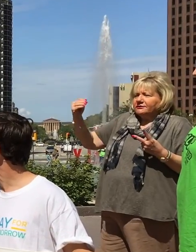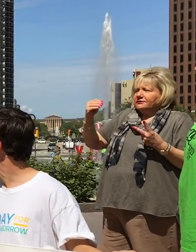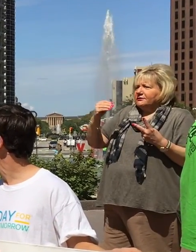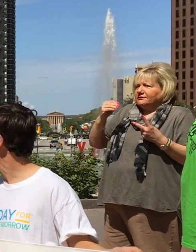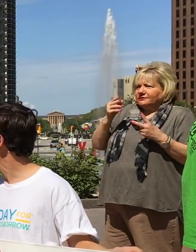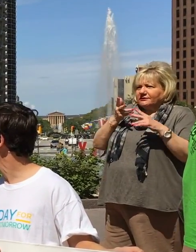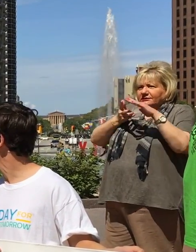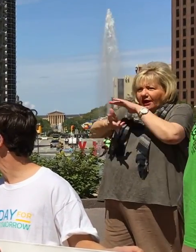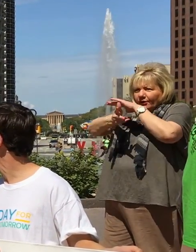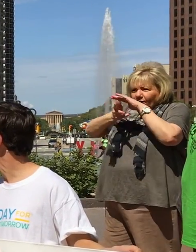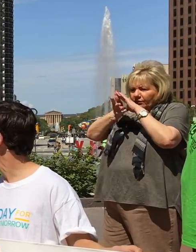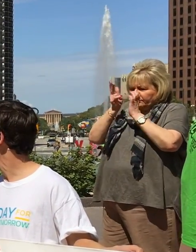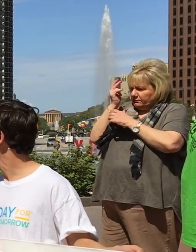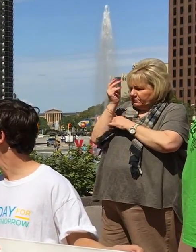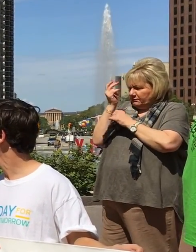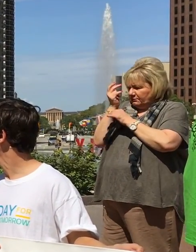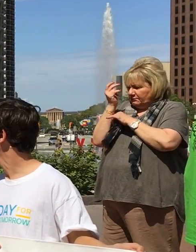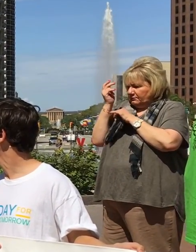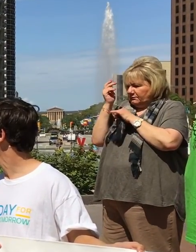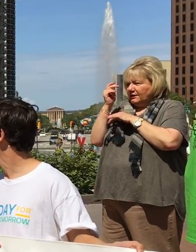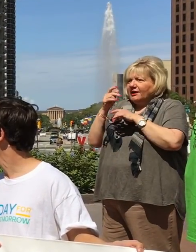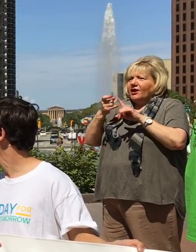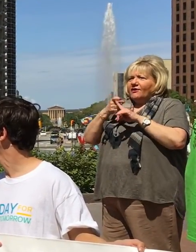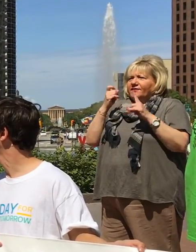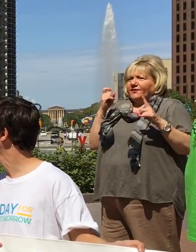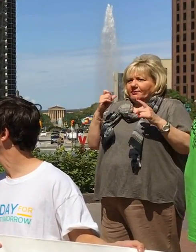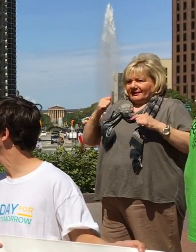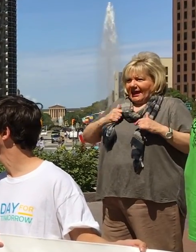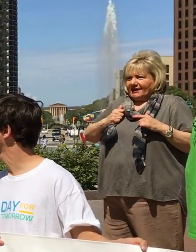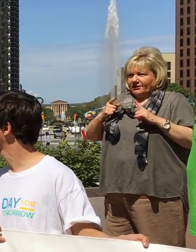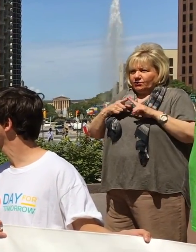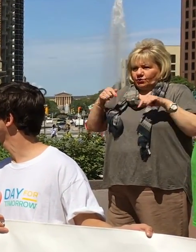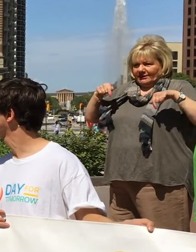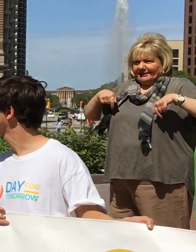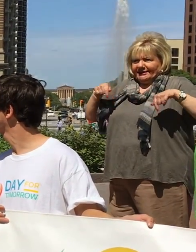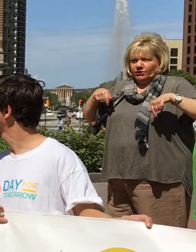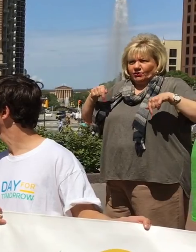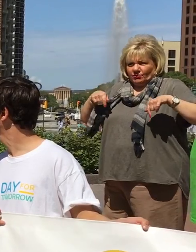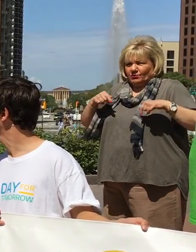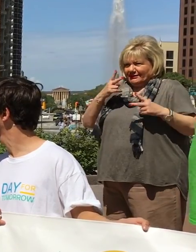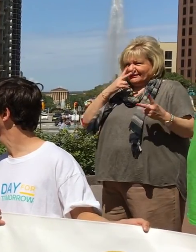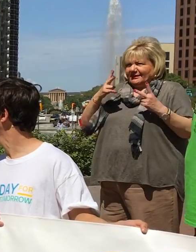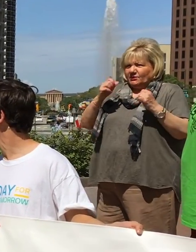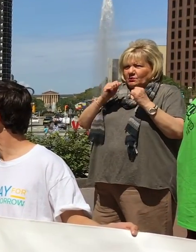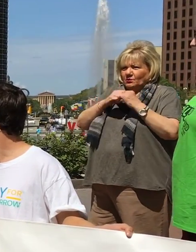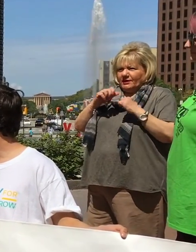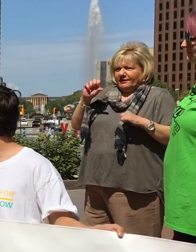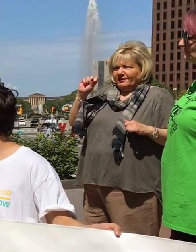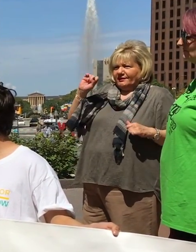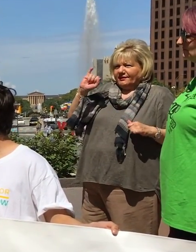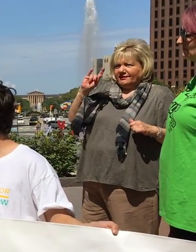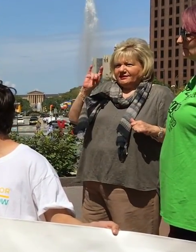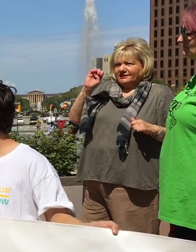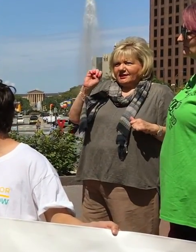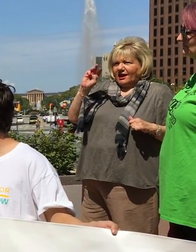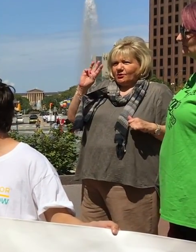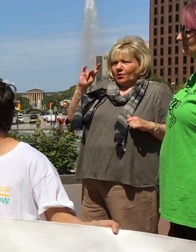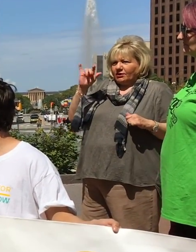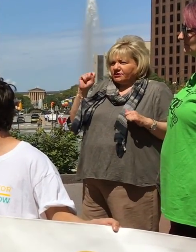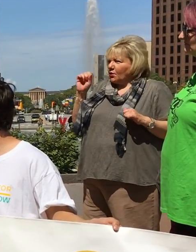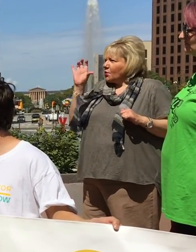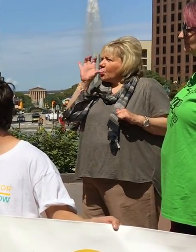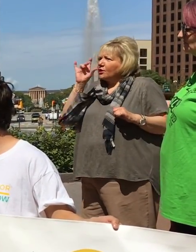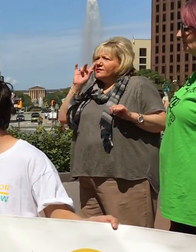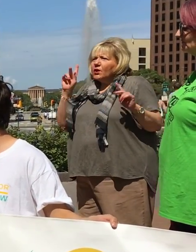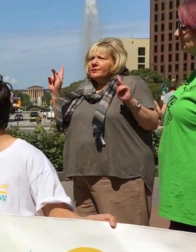around from Canada to here, really, and that's what we found in terms of sidewalks. But we've been trying to find people with disabilities